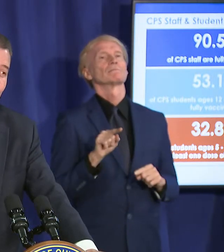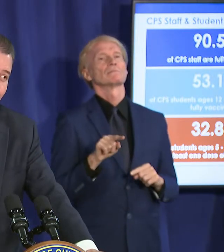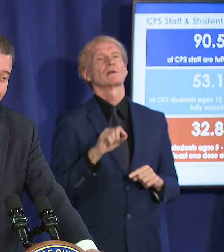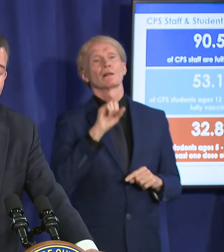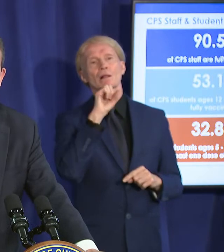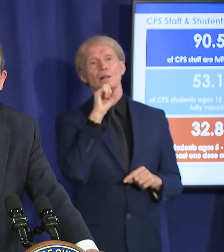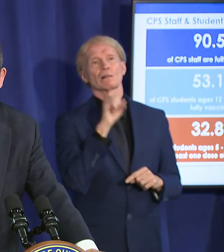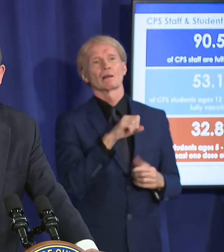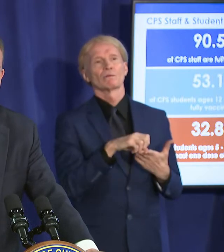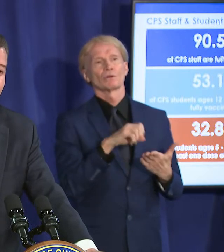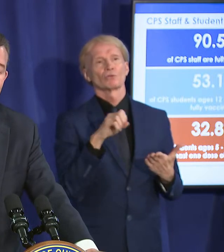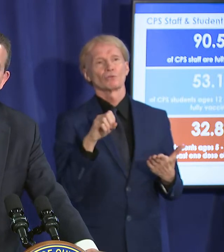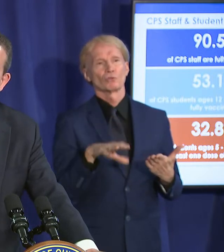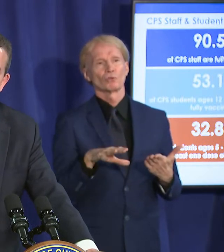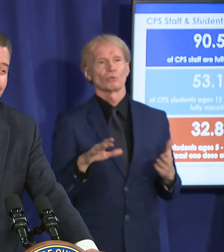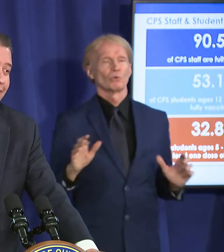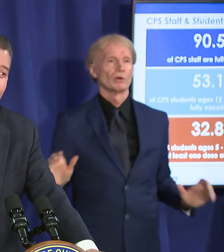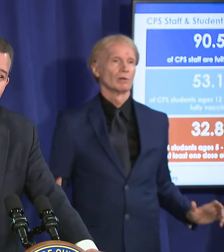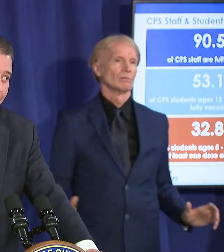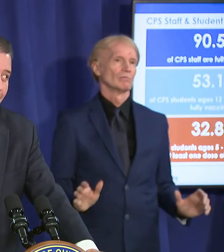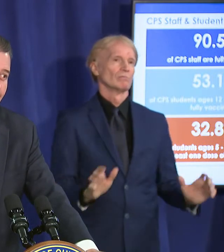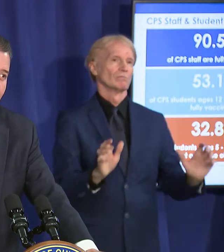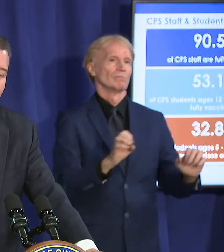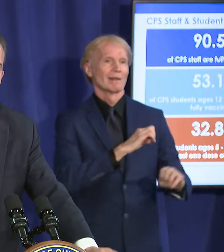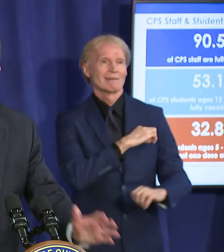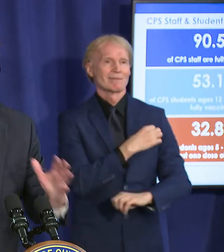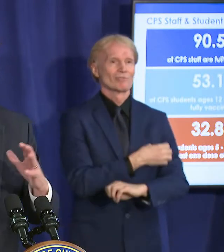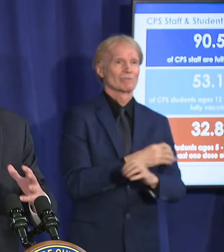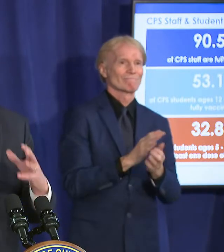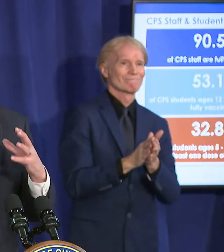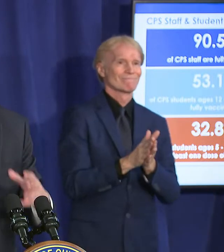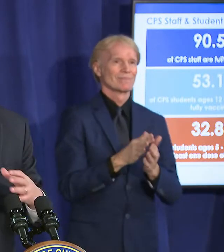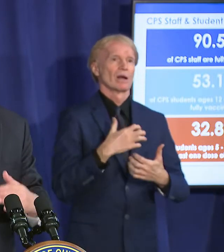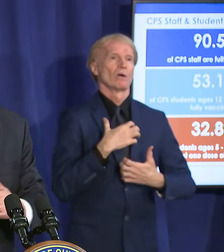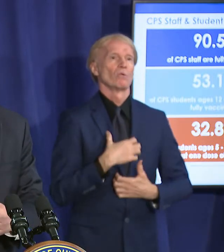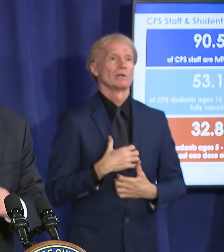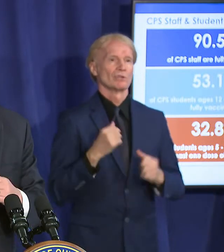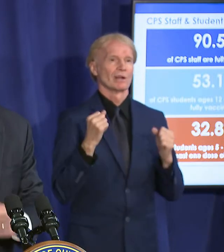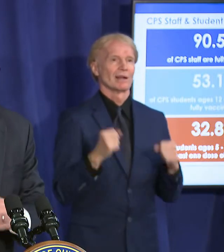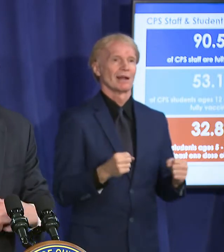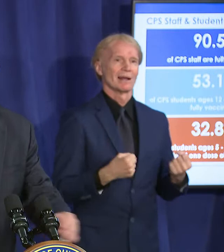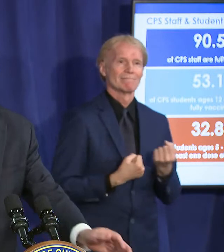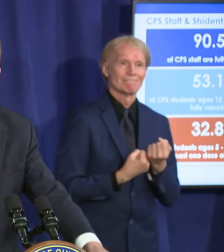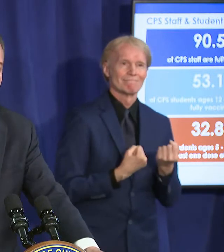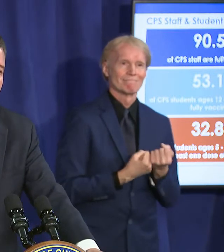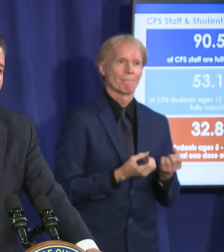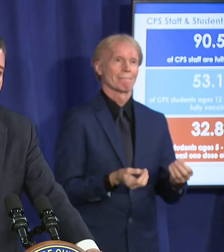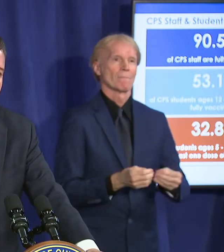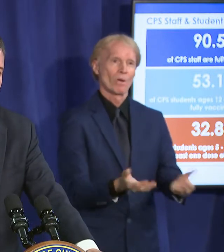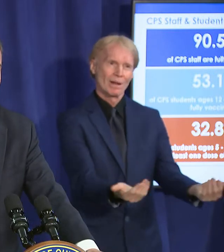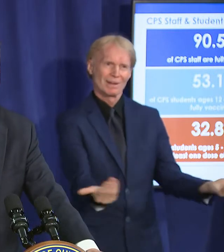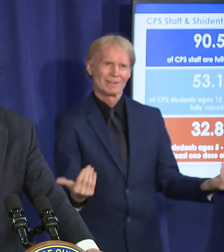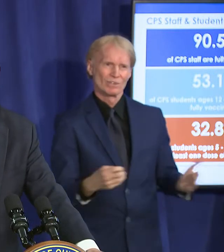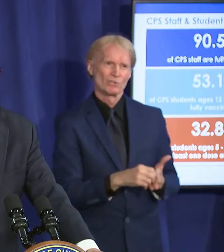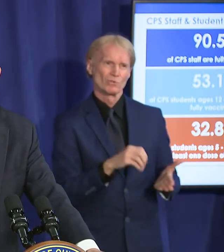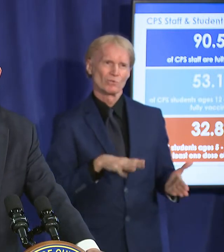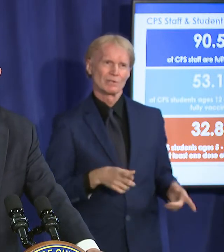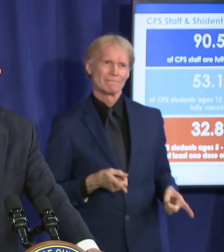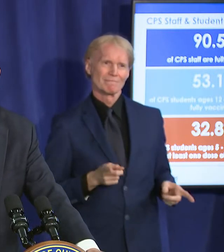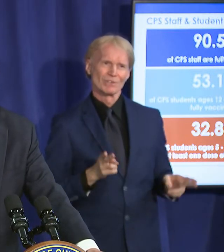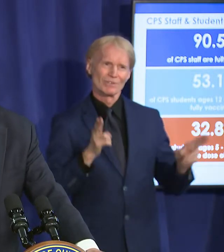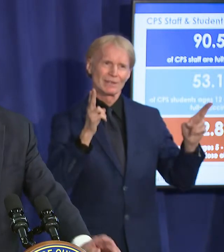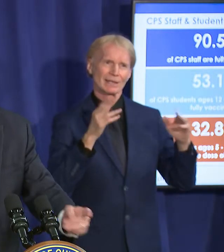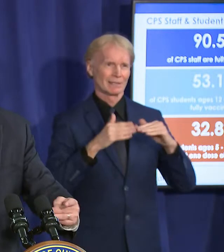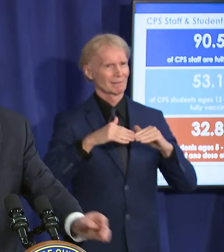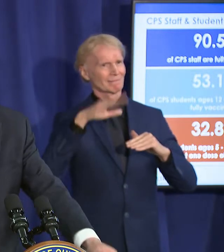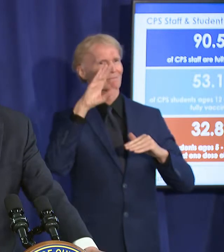our student voice. I love our student activism. I love that energy. I wish we could, again, encourage more of our students to get vaccinated, especially at the secondary